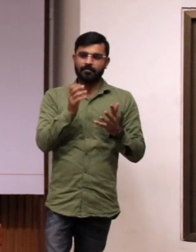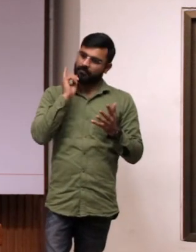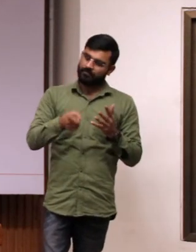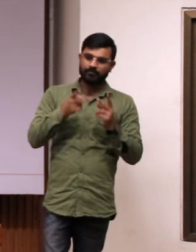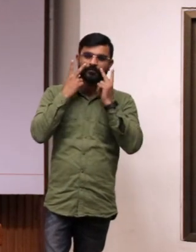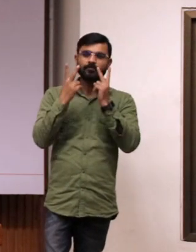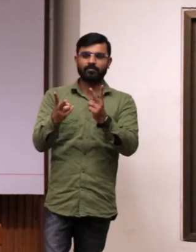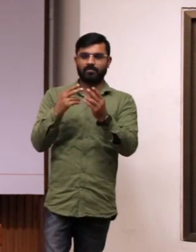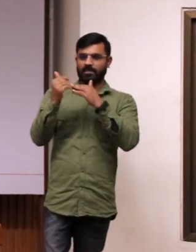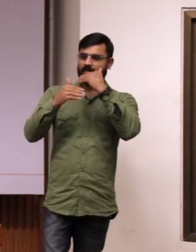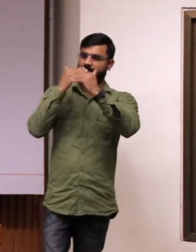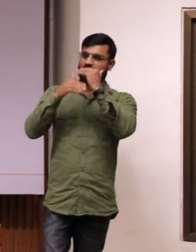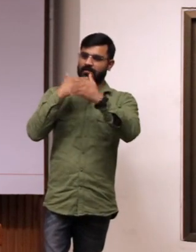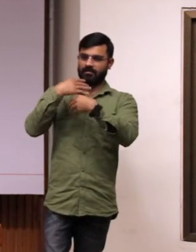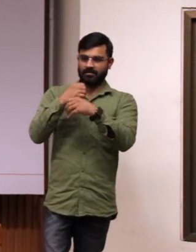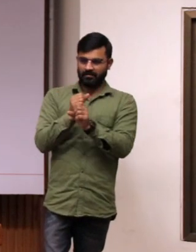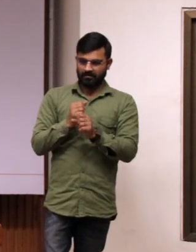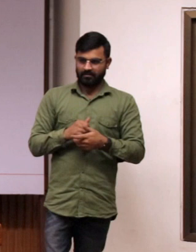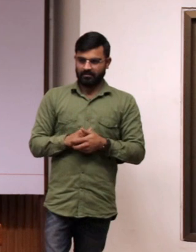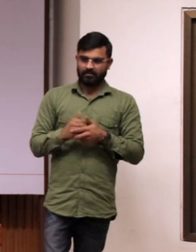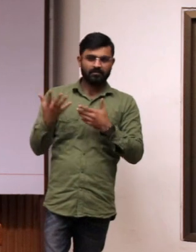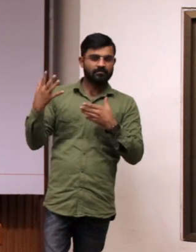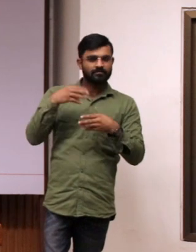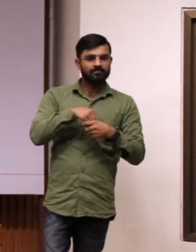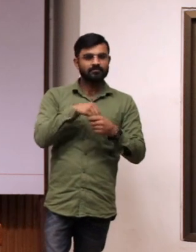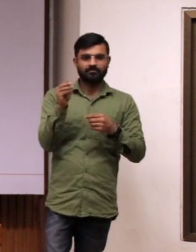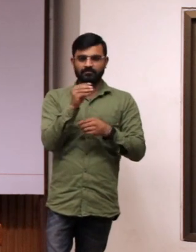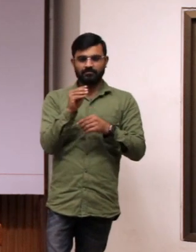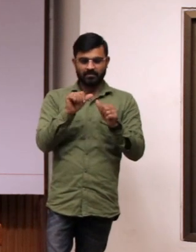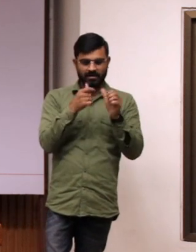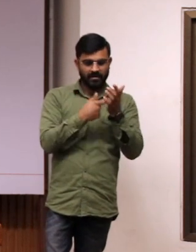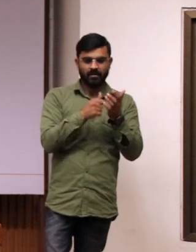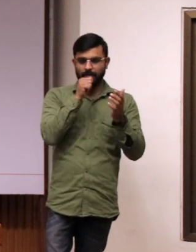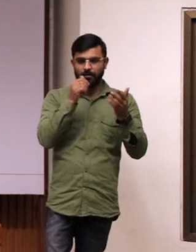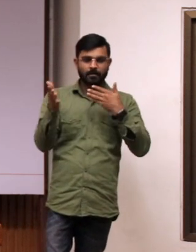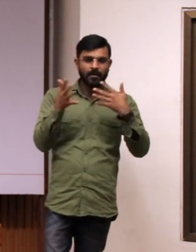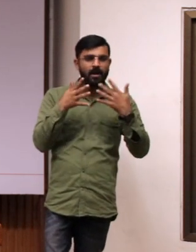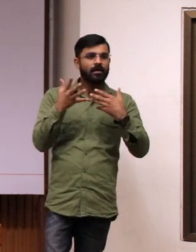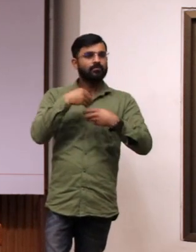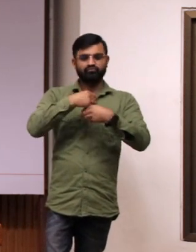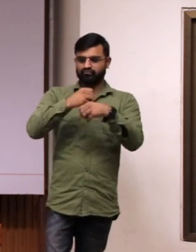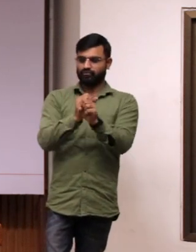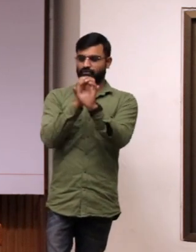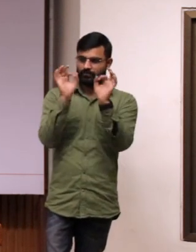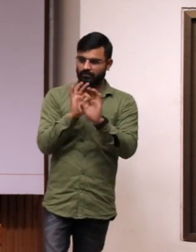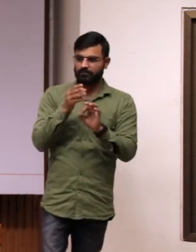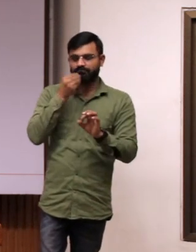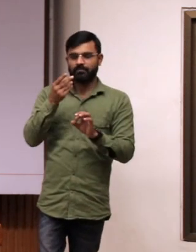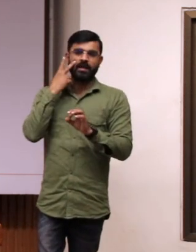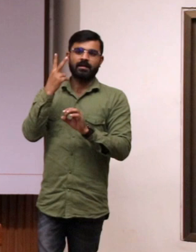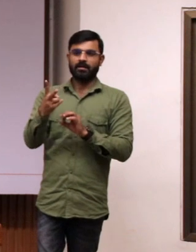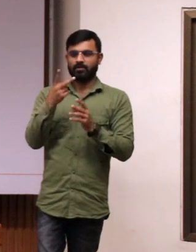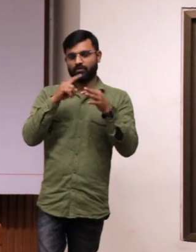must see that whether that development is coming between your air and water, which you cannot produce. So please see,